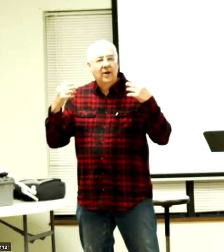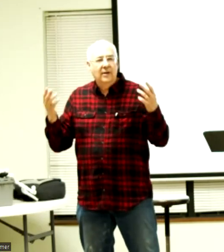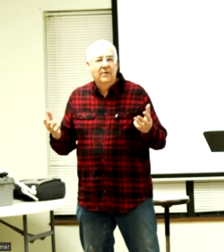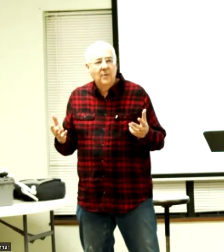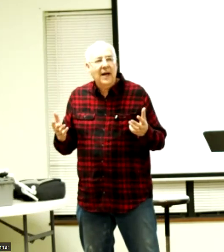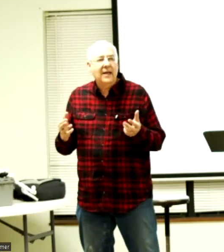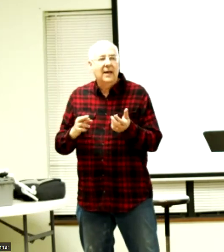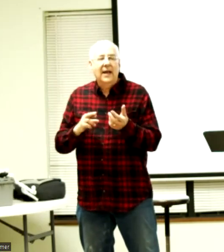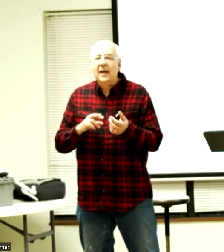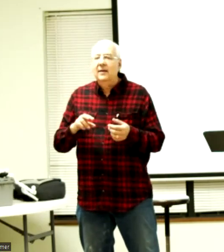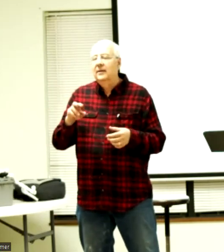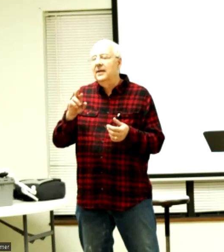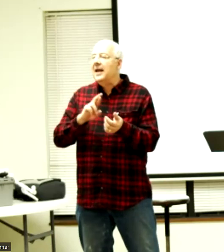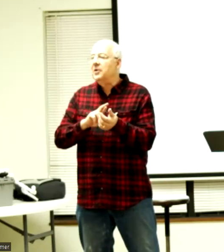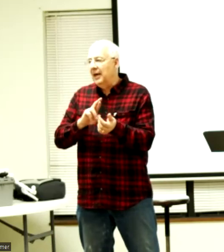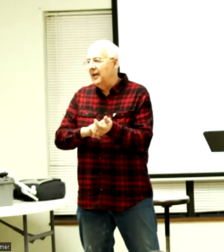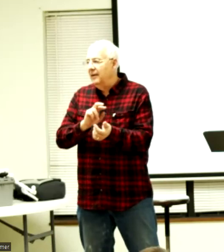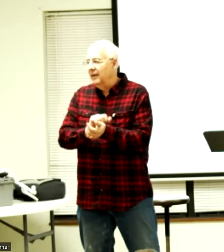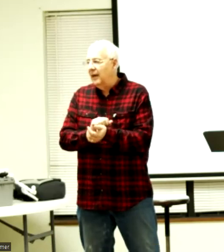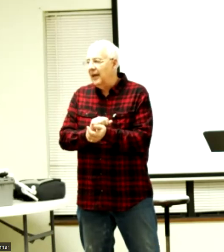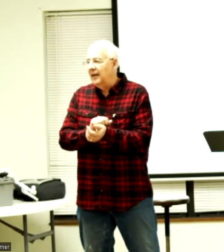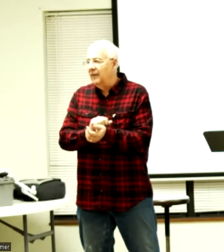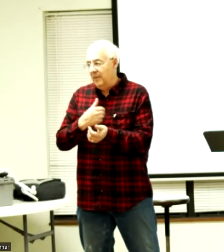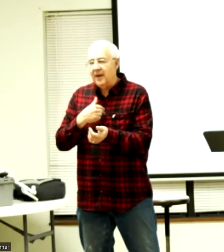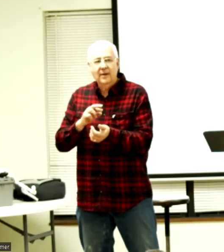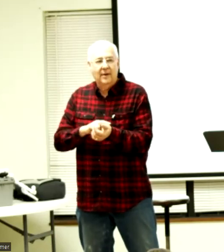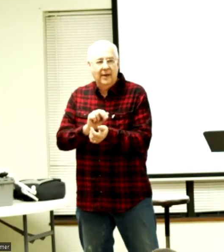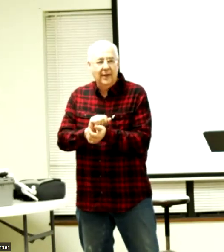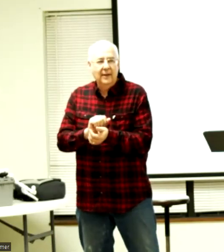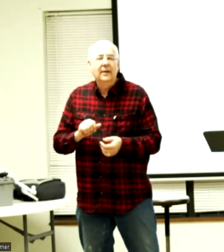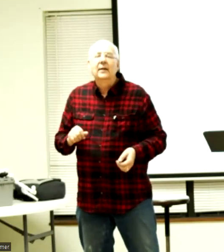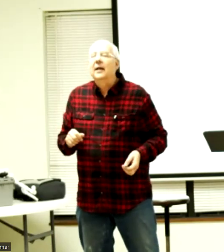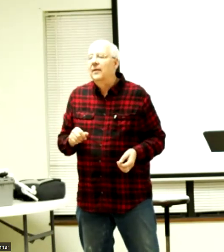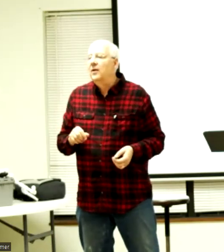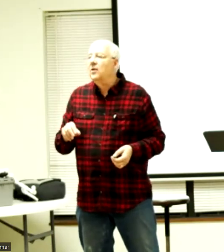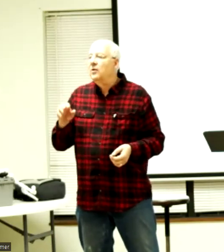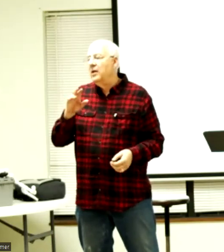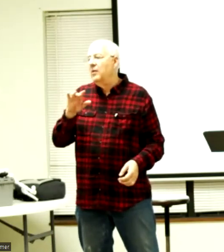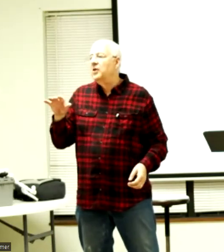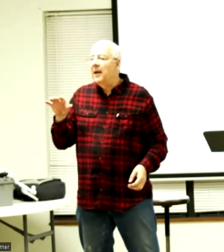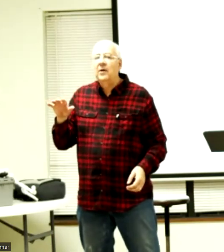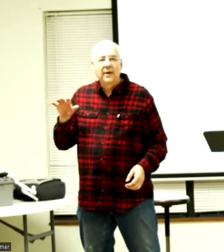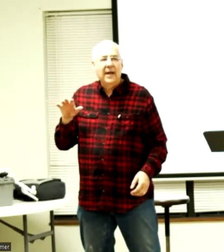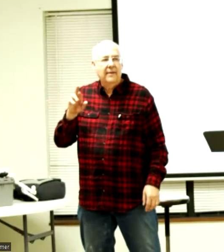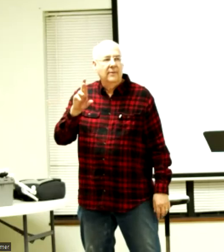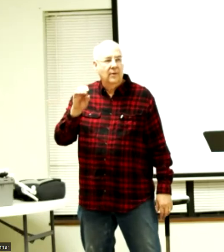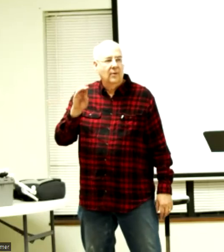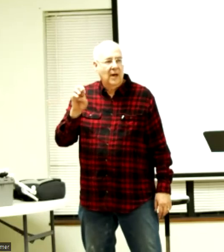Later, you might get a name sign, RA, for me, RA, and then you would spell your name,